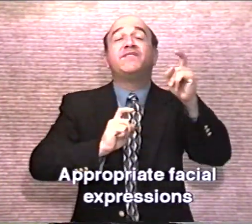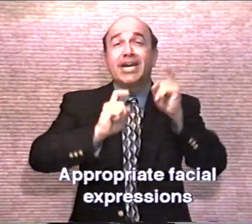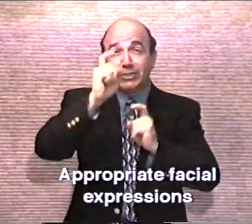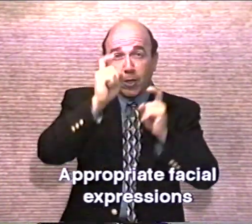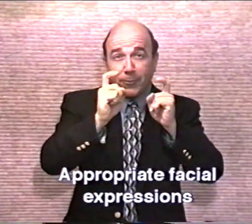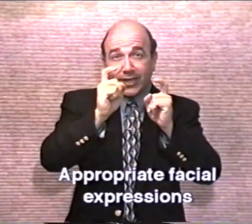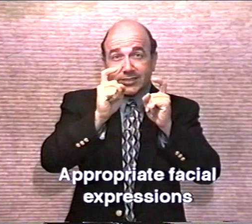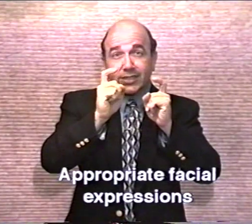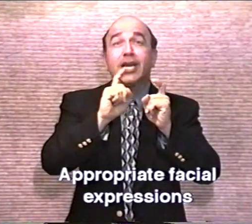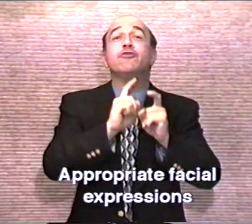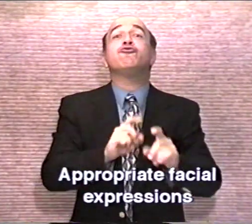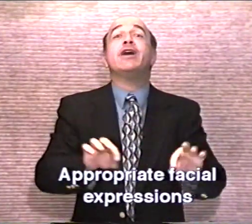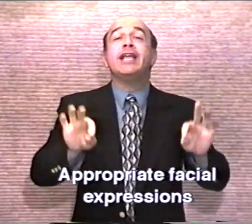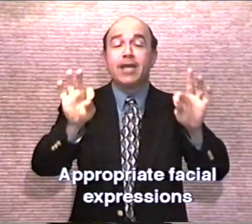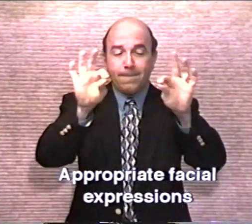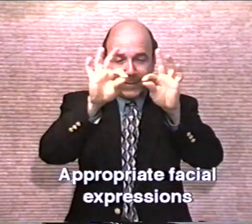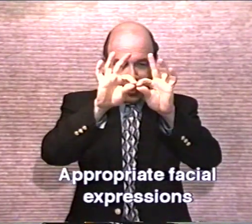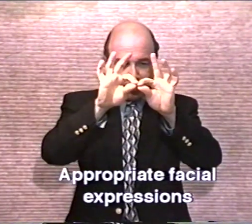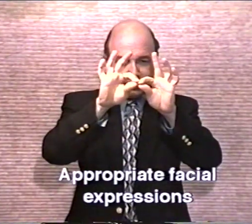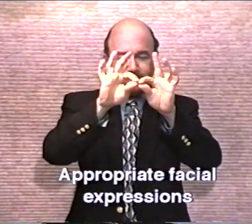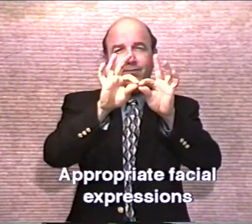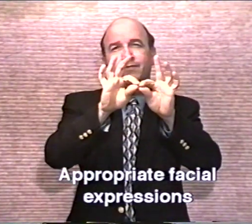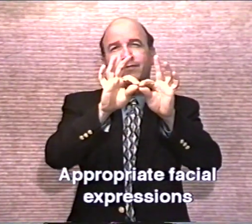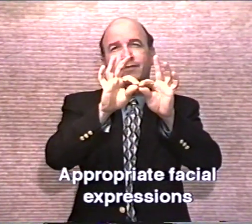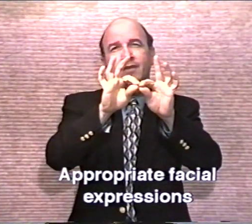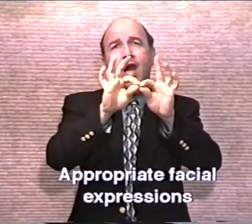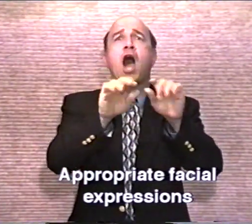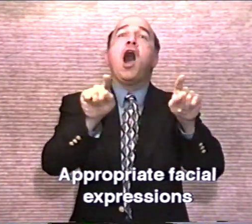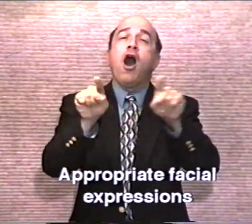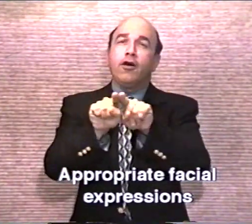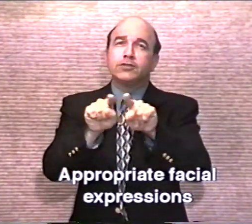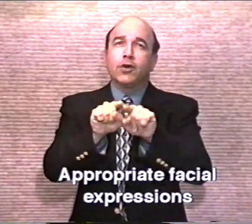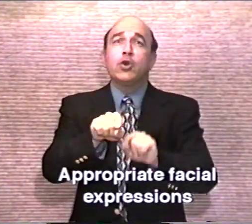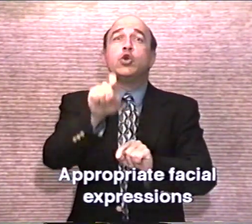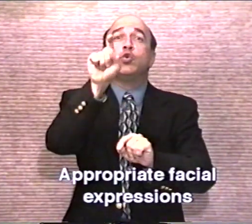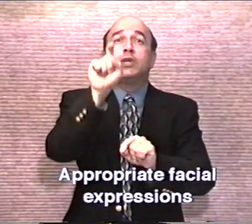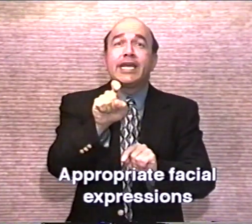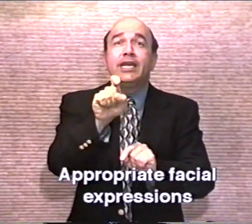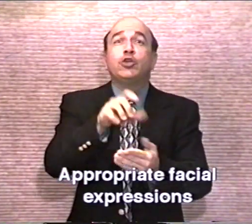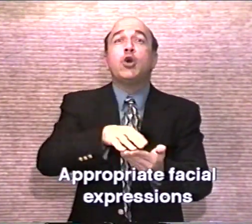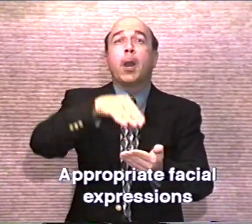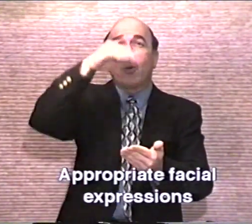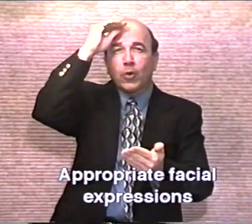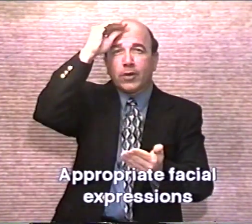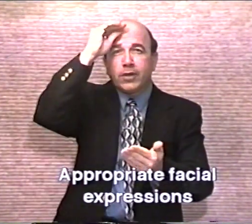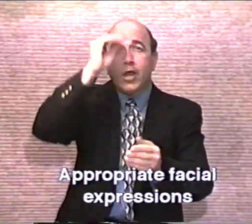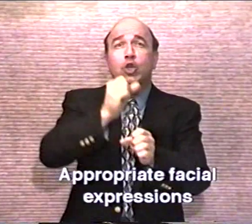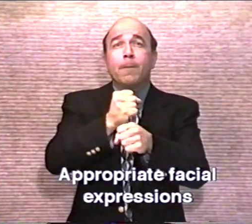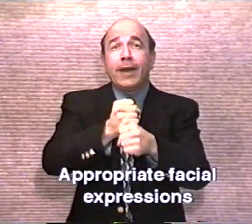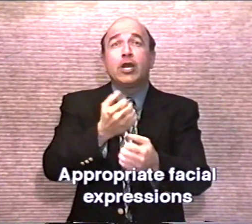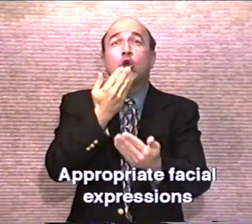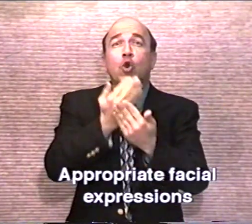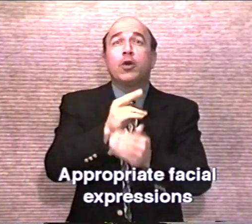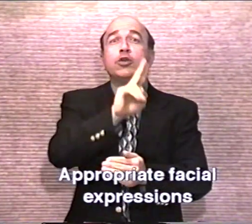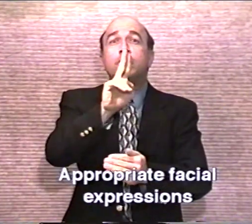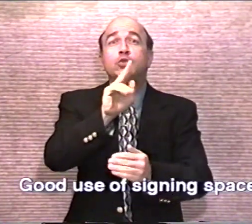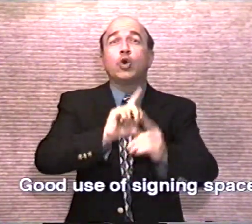Facial expression really matters. Also, you need to learn to make good use of